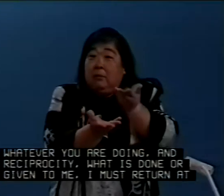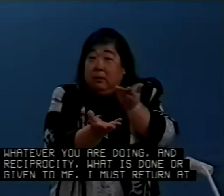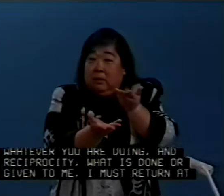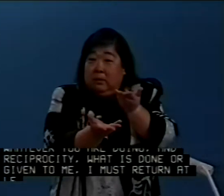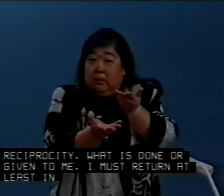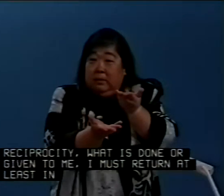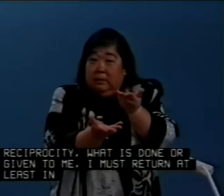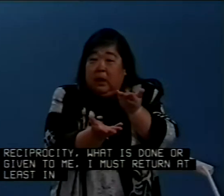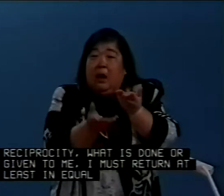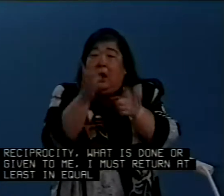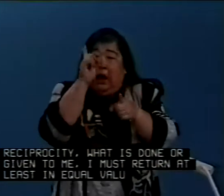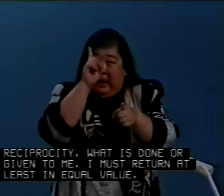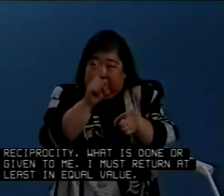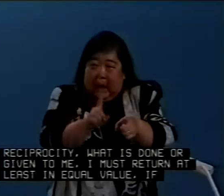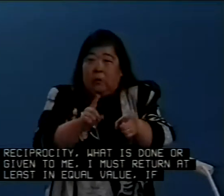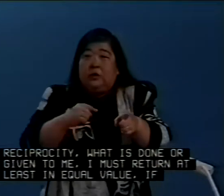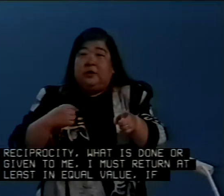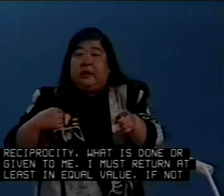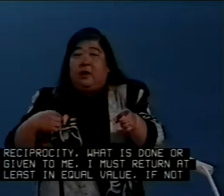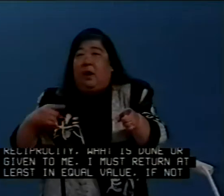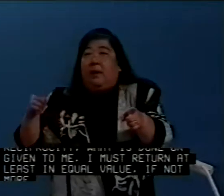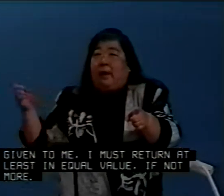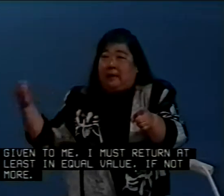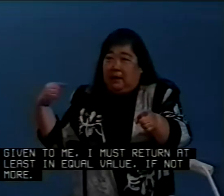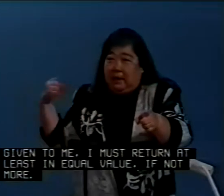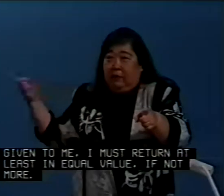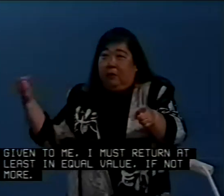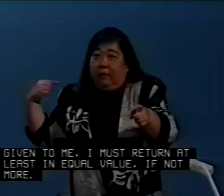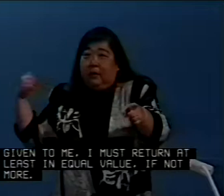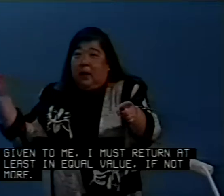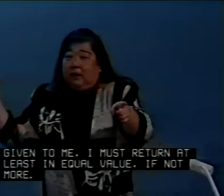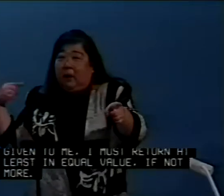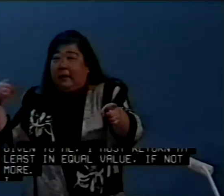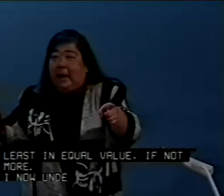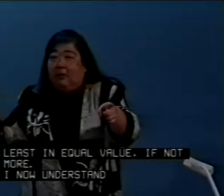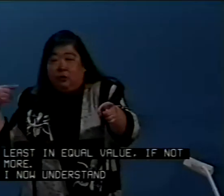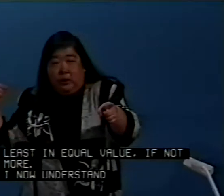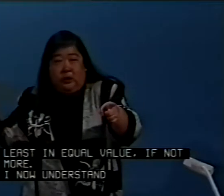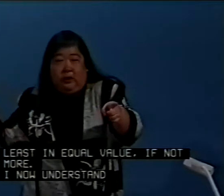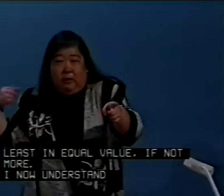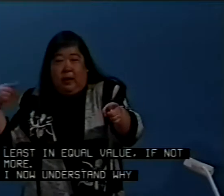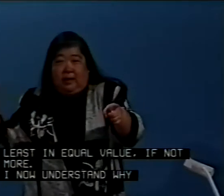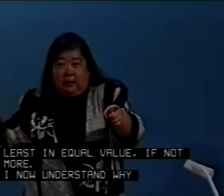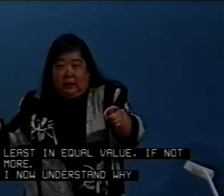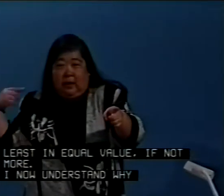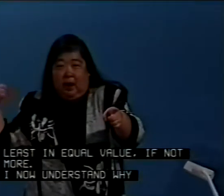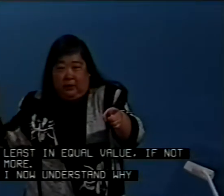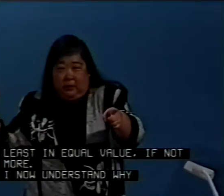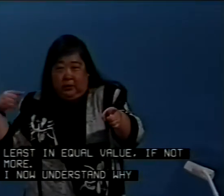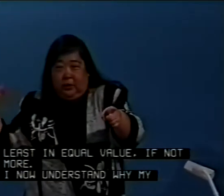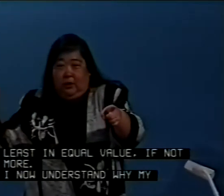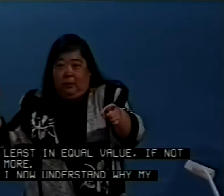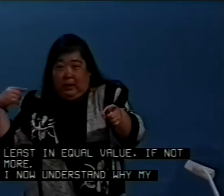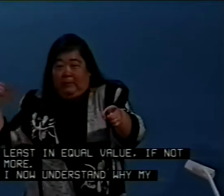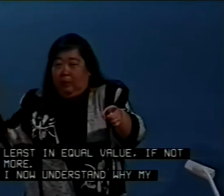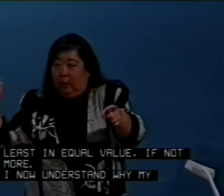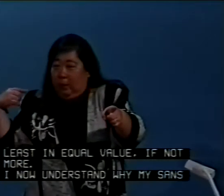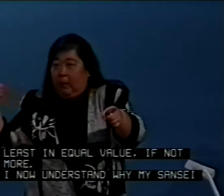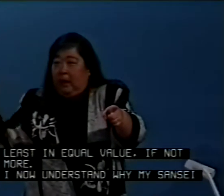more. I now understand why my sensei girlfriend and I tried to outdo each other in college. Well, after we were working, I